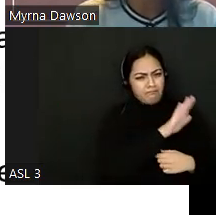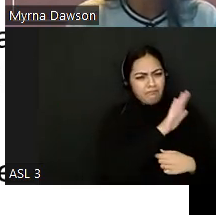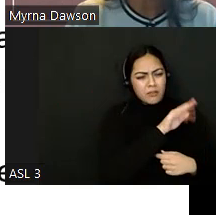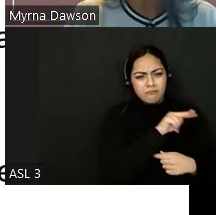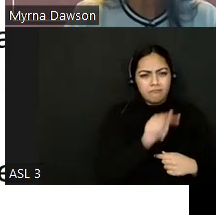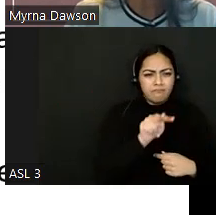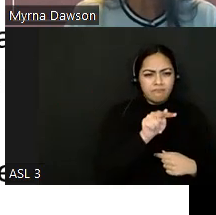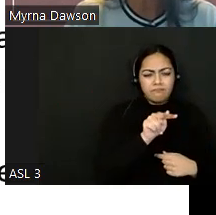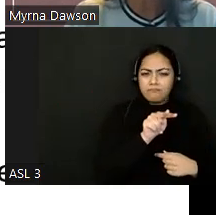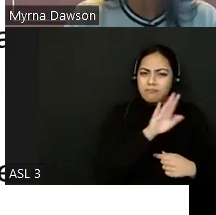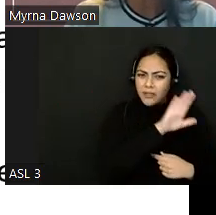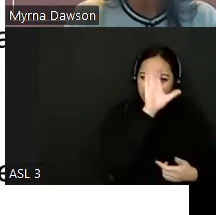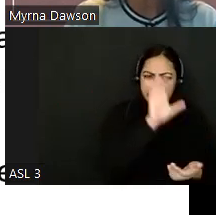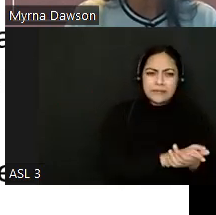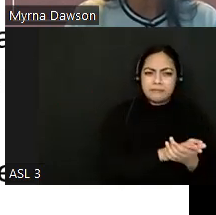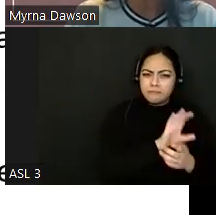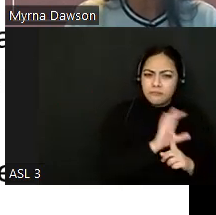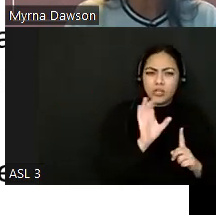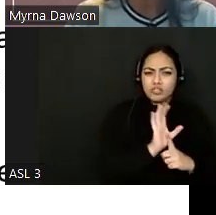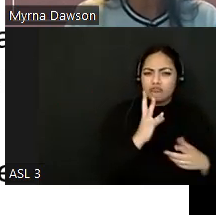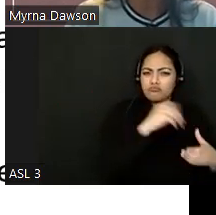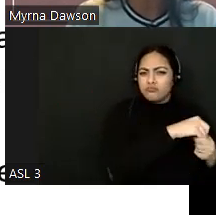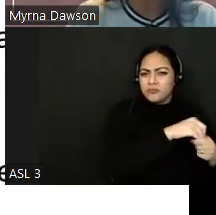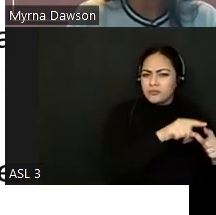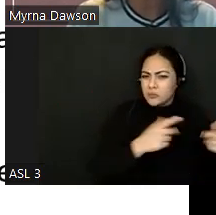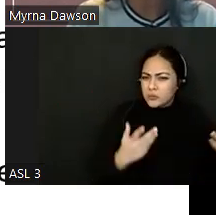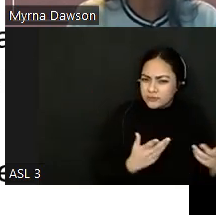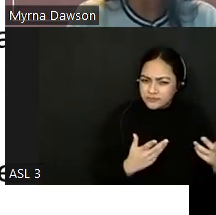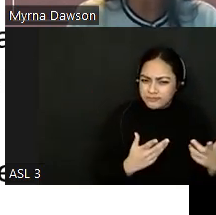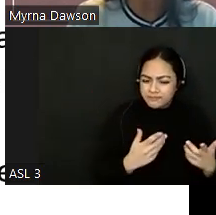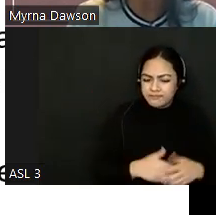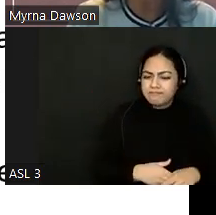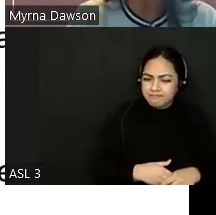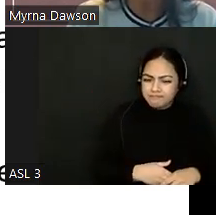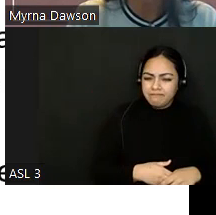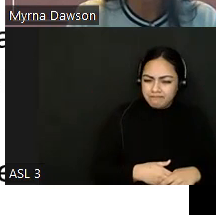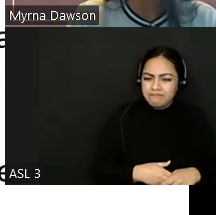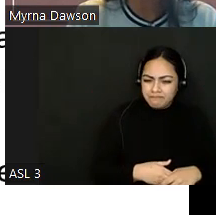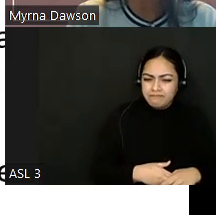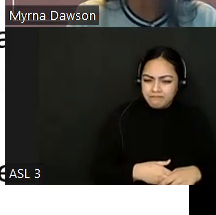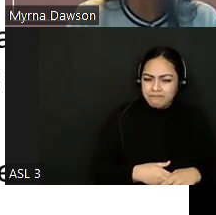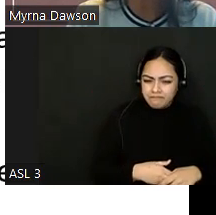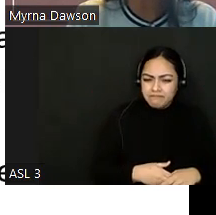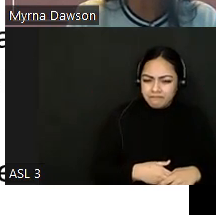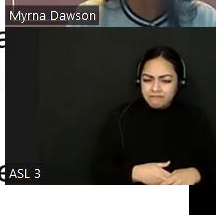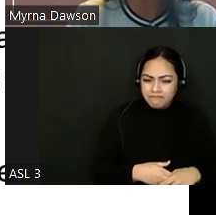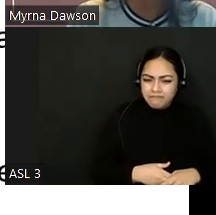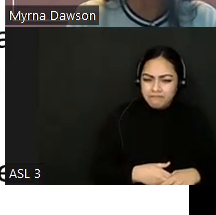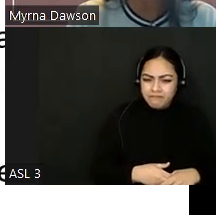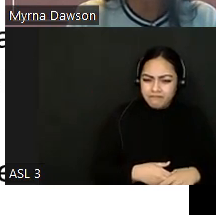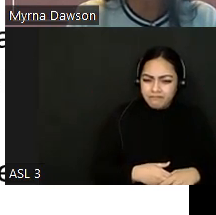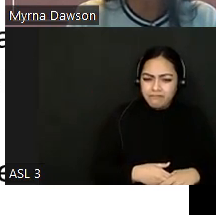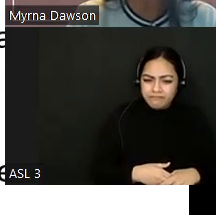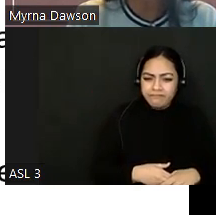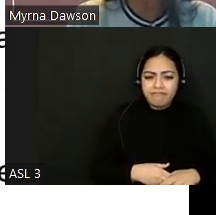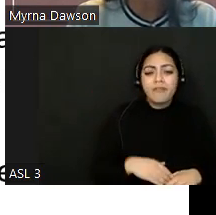Where we have been able to document these sanctions, our work has shown an intimacy discount. Women who were killed by current